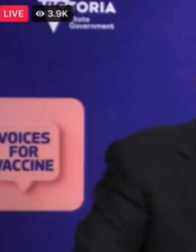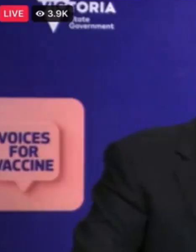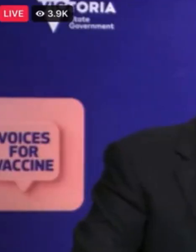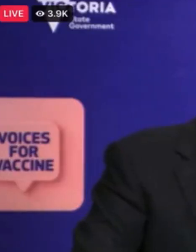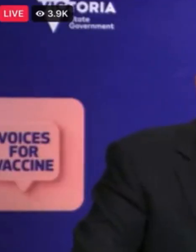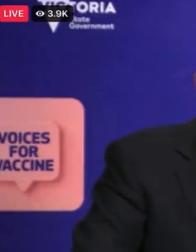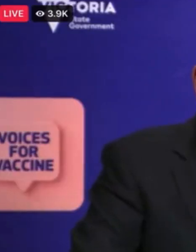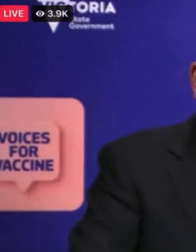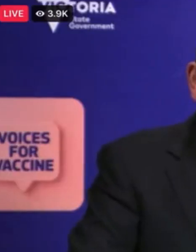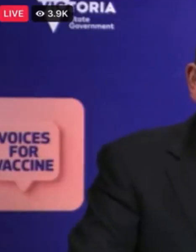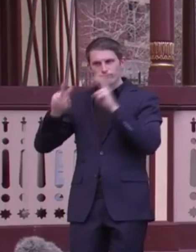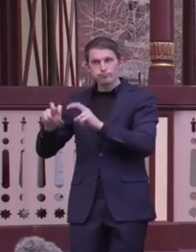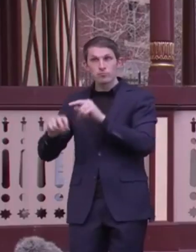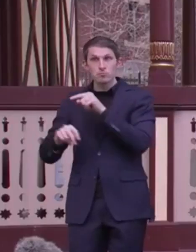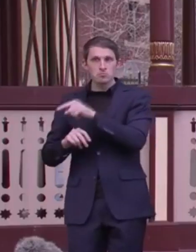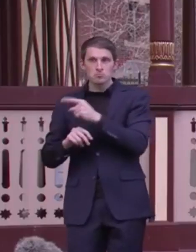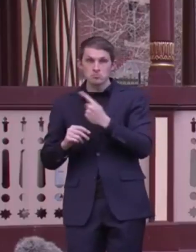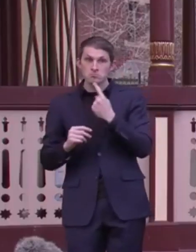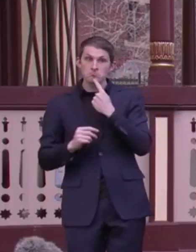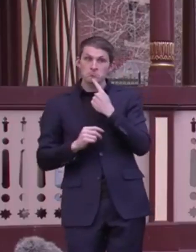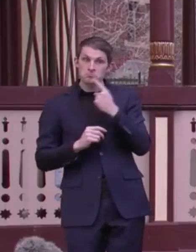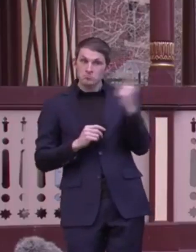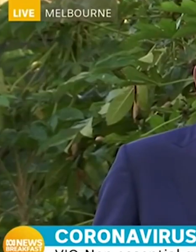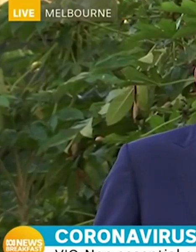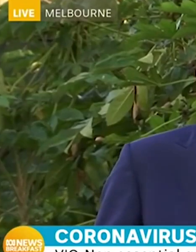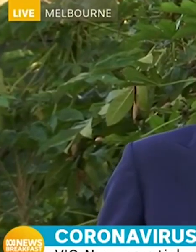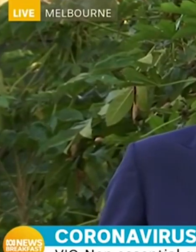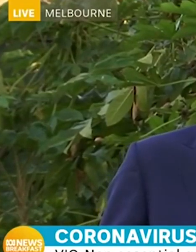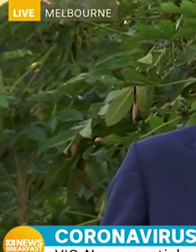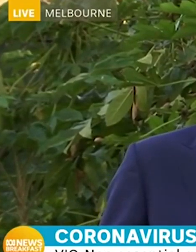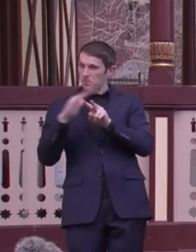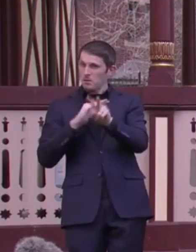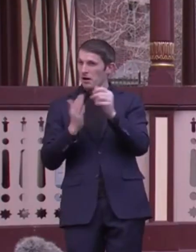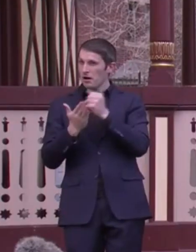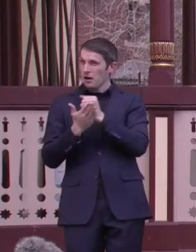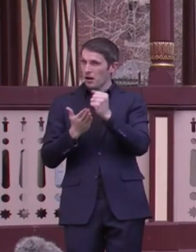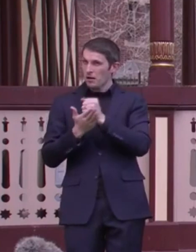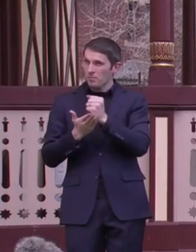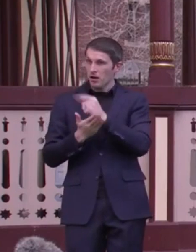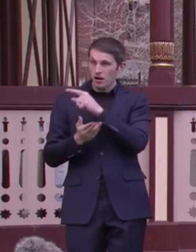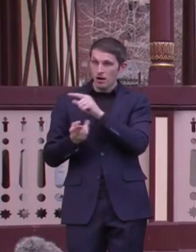And there are appointments available. And that is not an option.